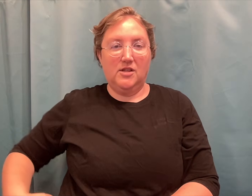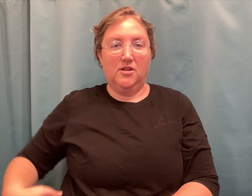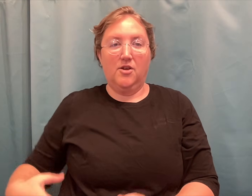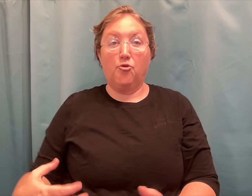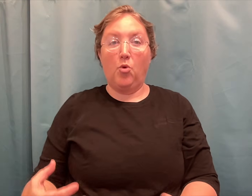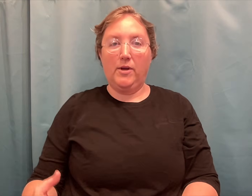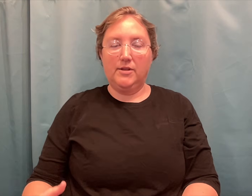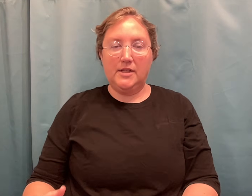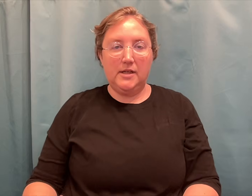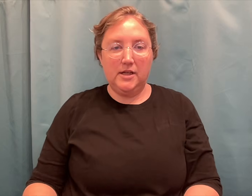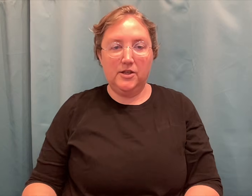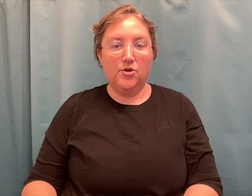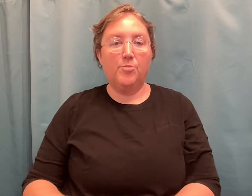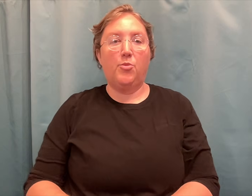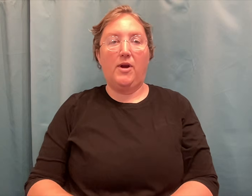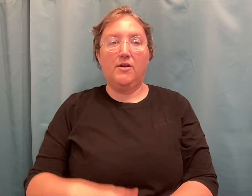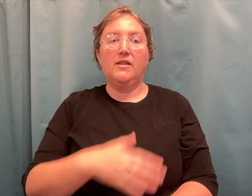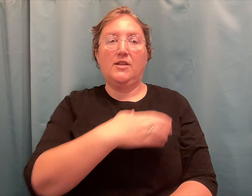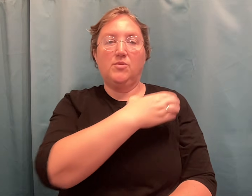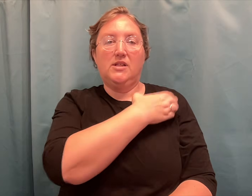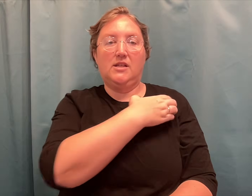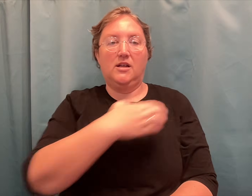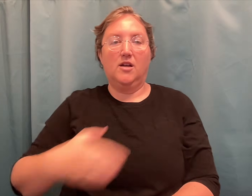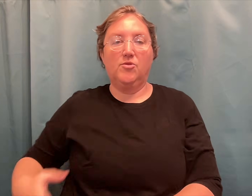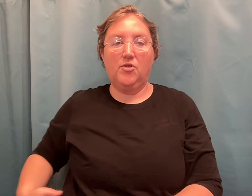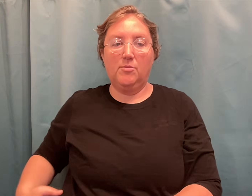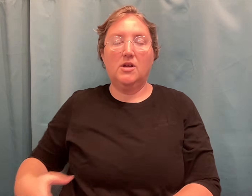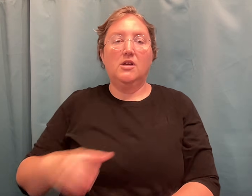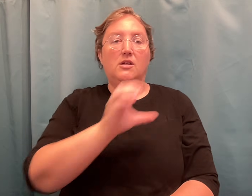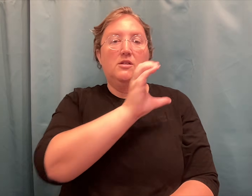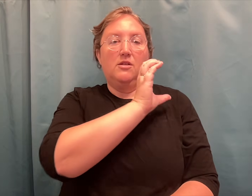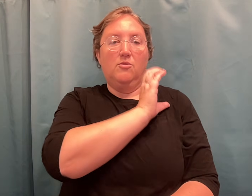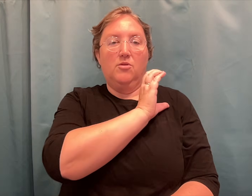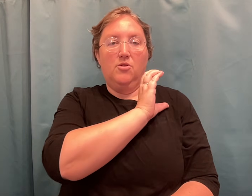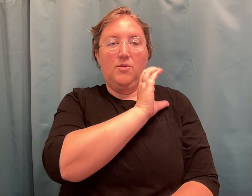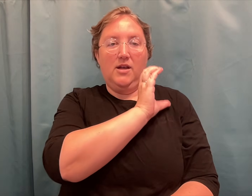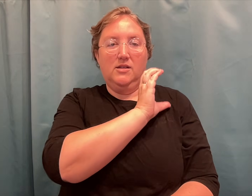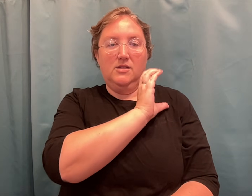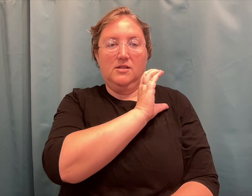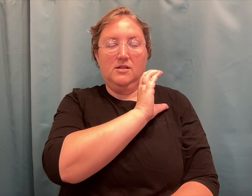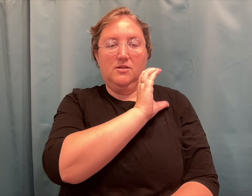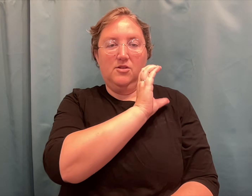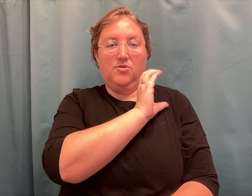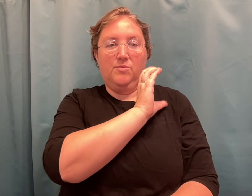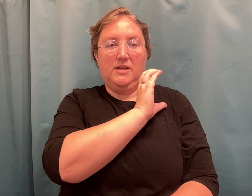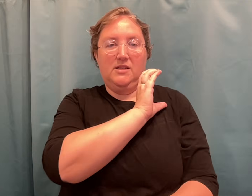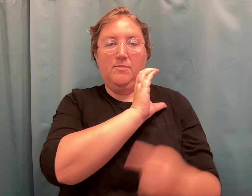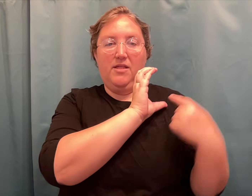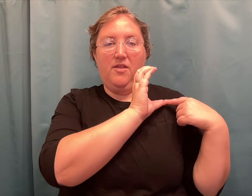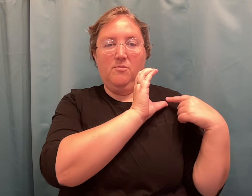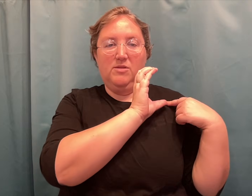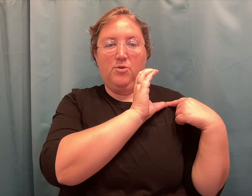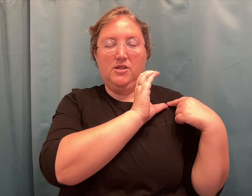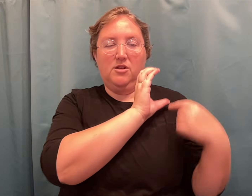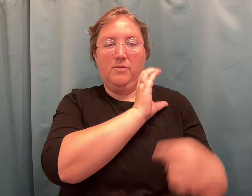lot of royalty in Europe wearing. That's where this sign comes from. So Christ starts with my C. My thumb is pressed on my